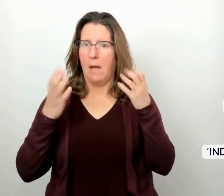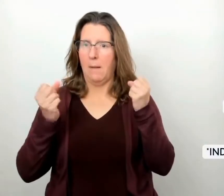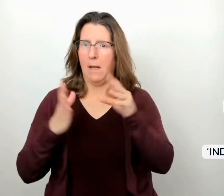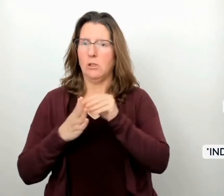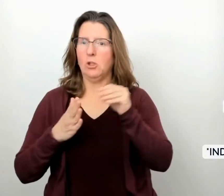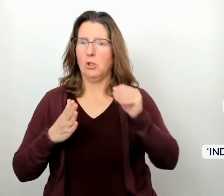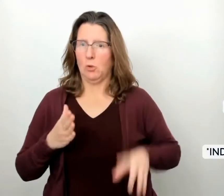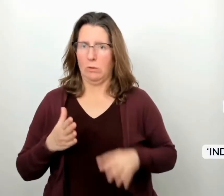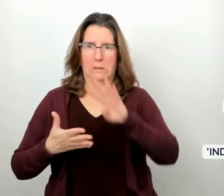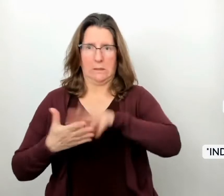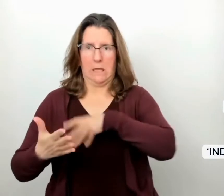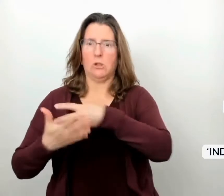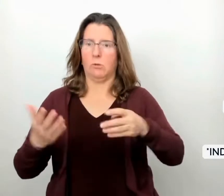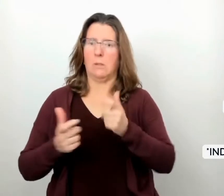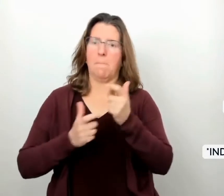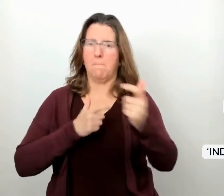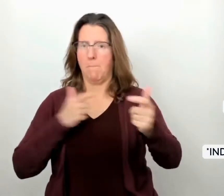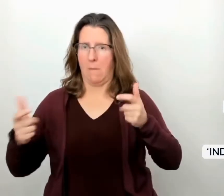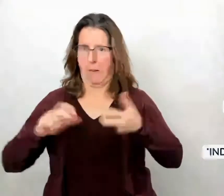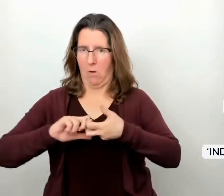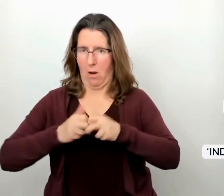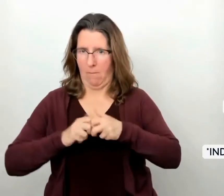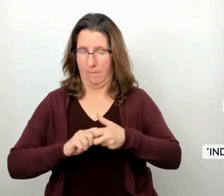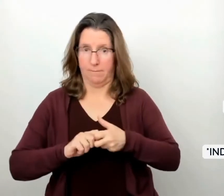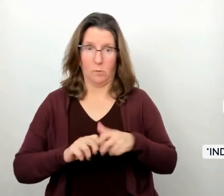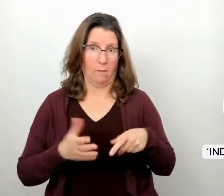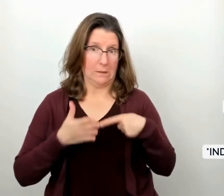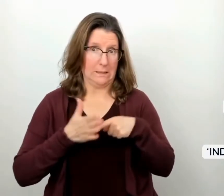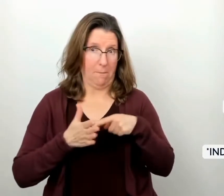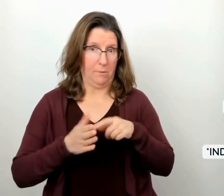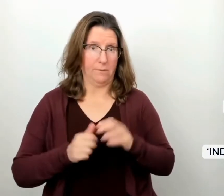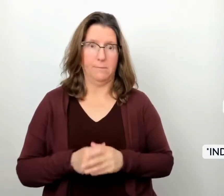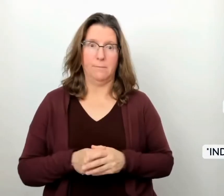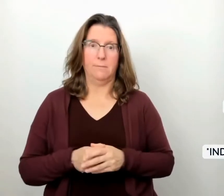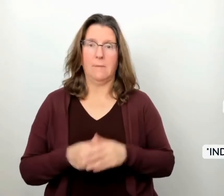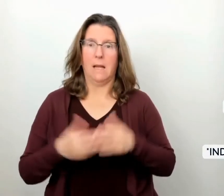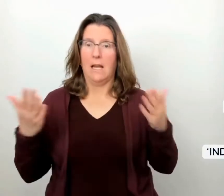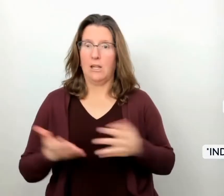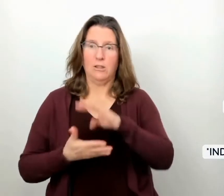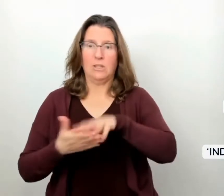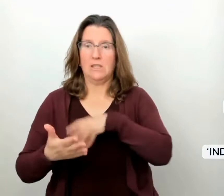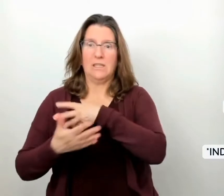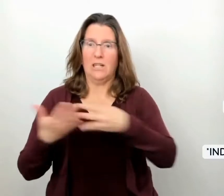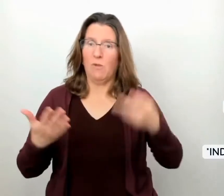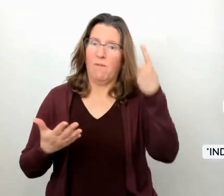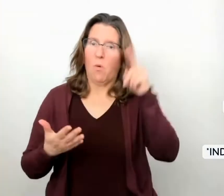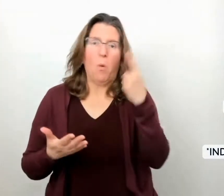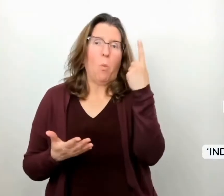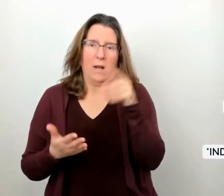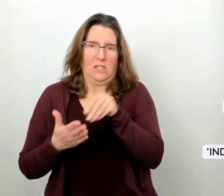It's surprising how many students are impacted negatively by the school schedule. This slide